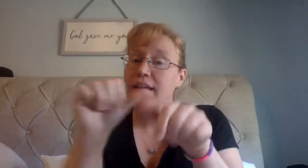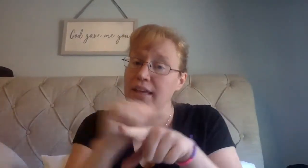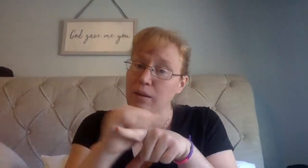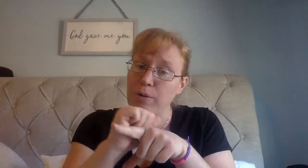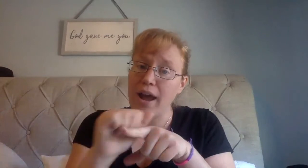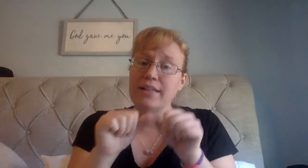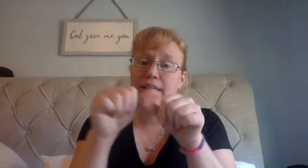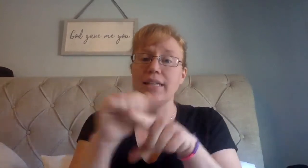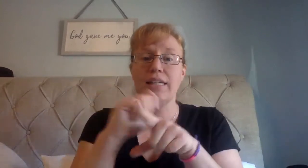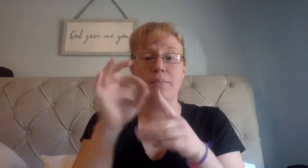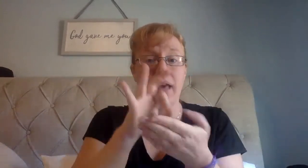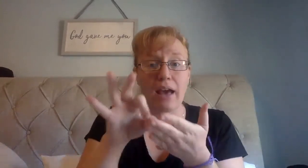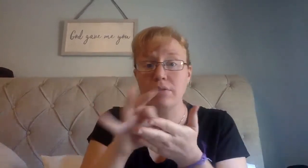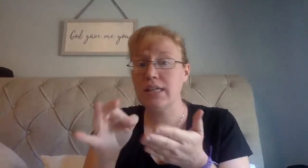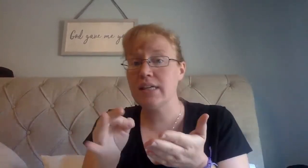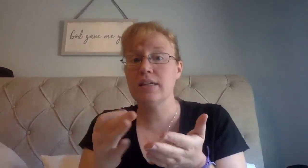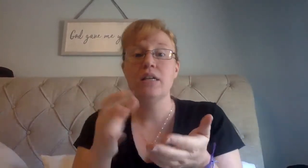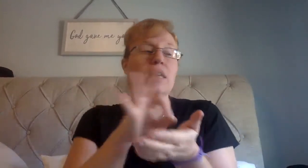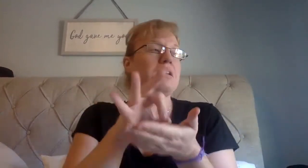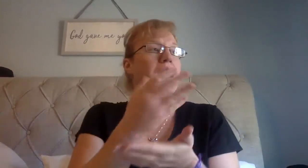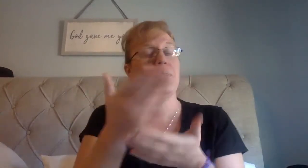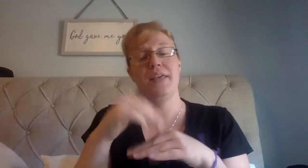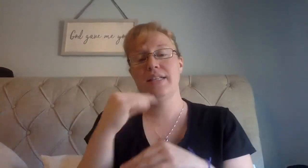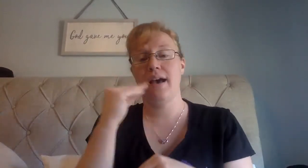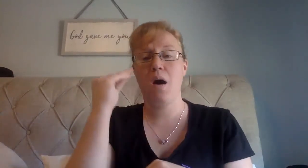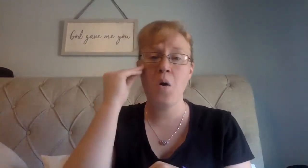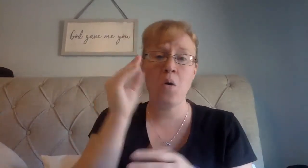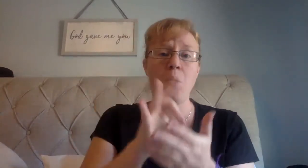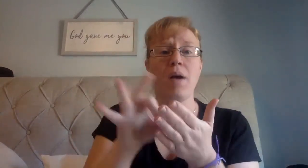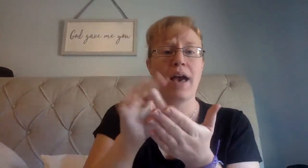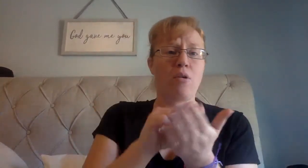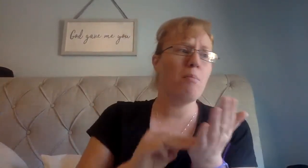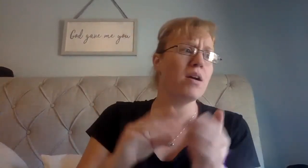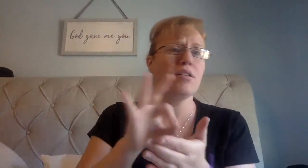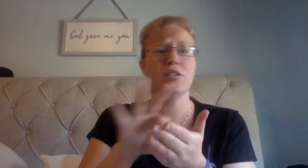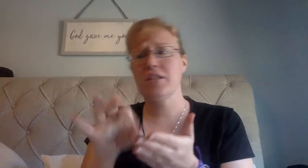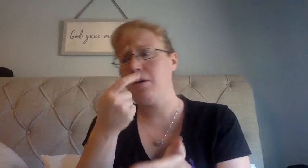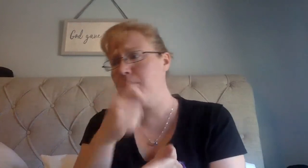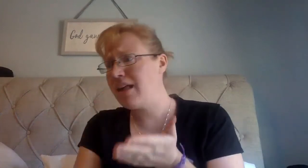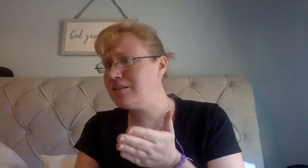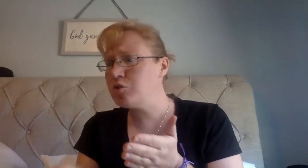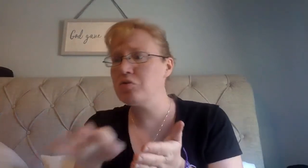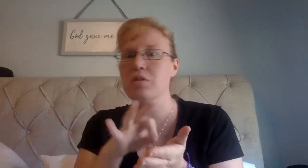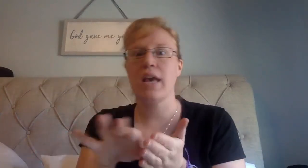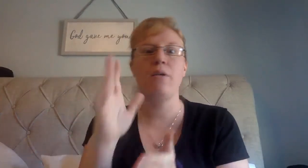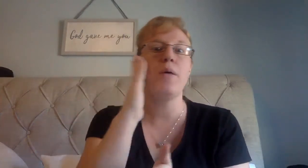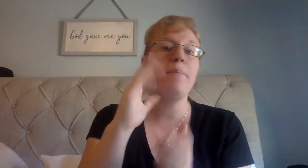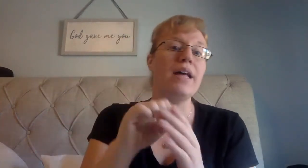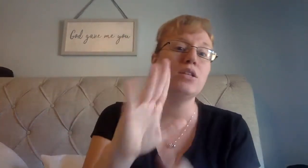keep practicing, keep counting, count things at home, count markers, count pencils, count the beds in